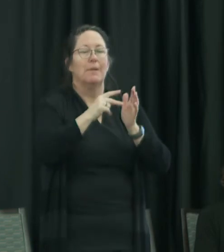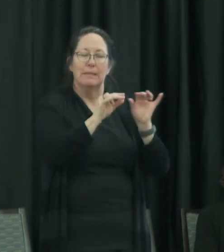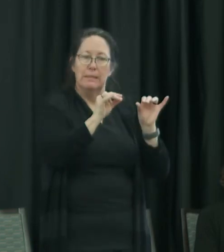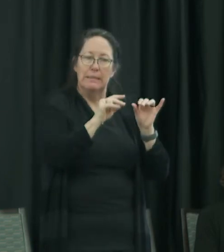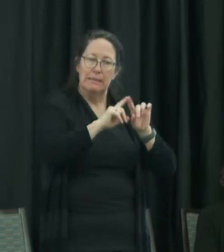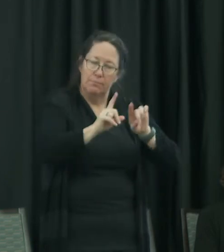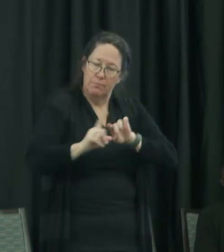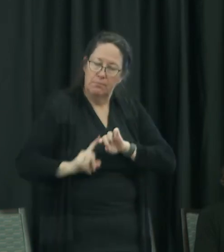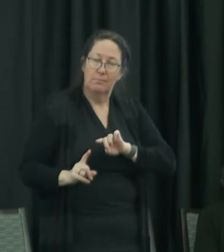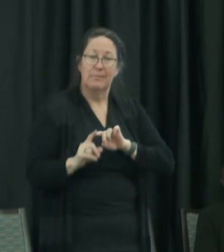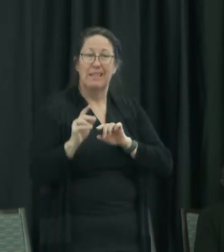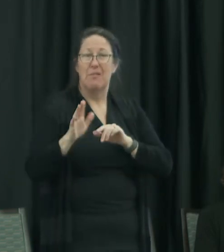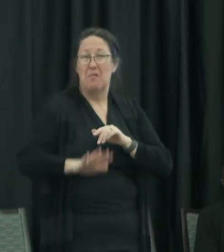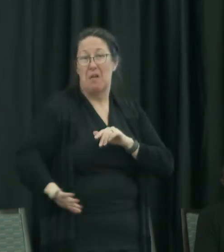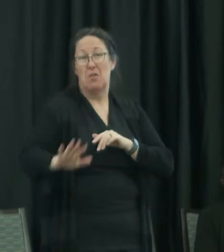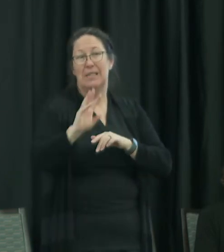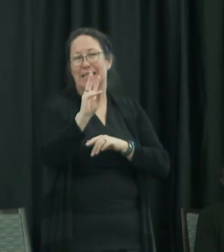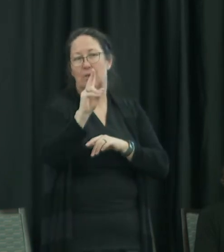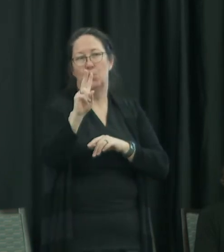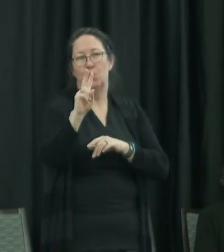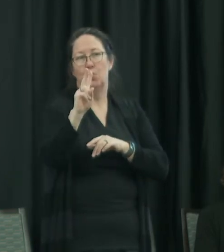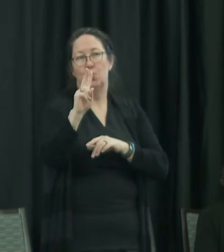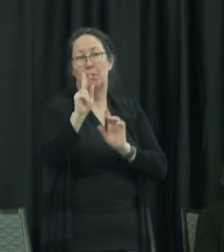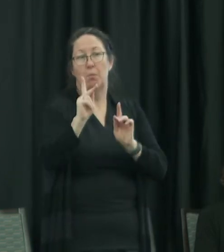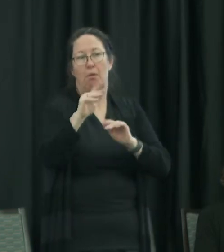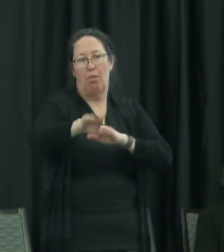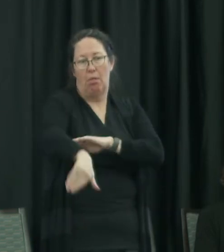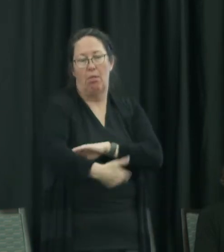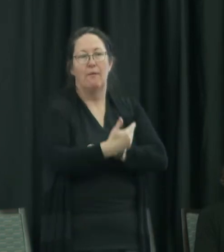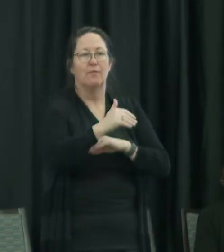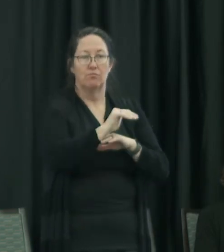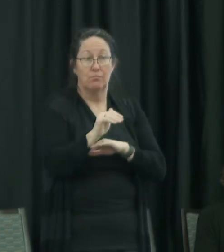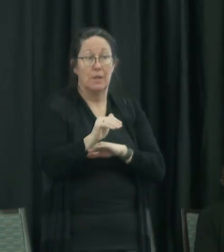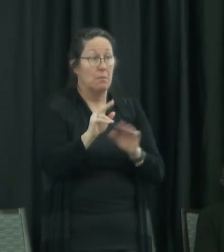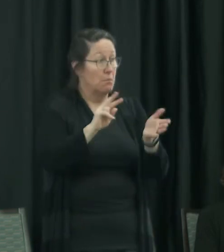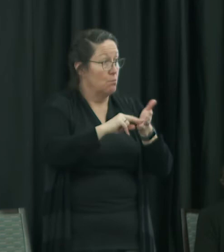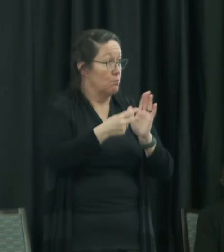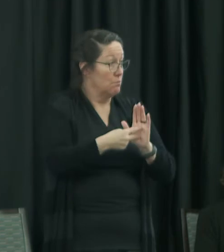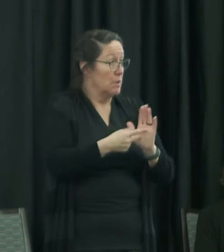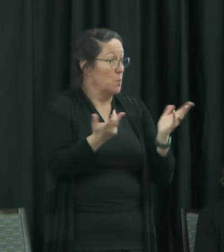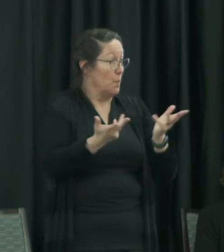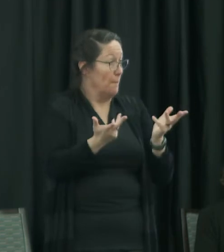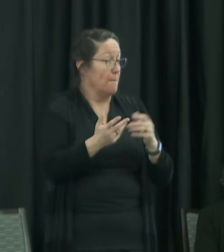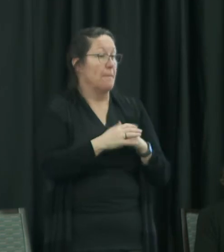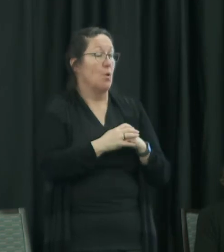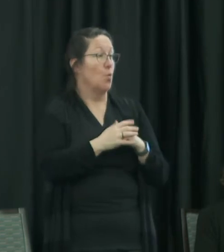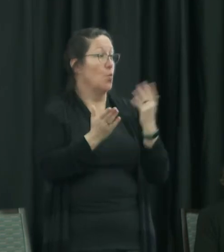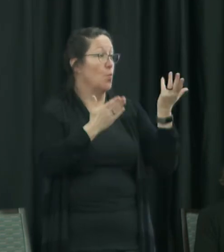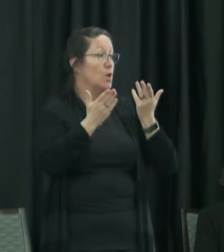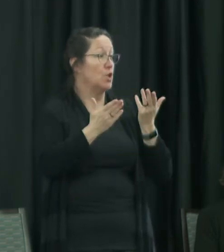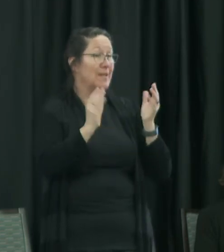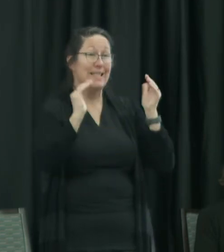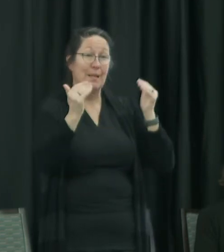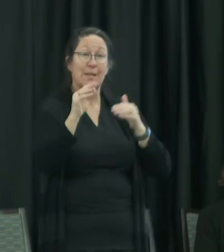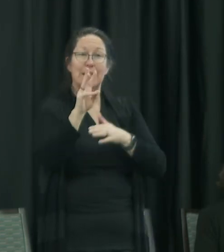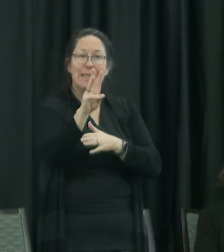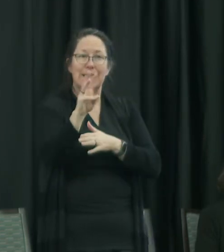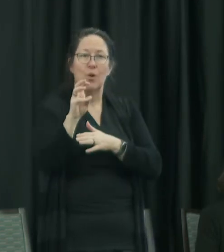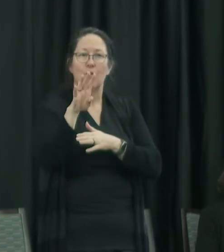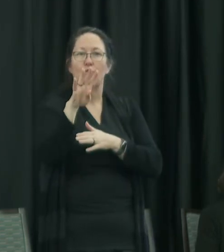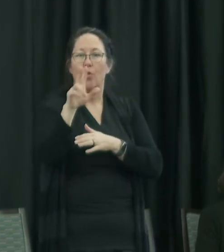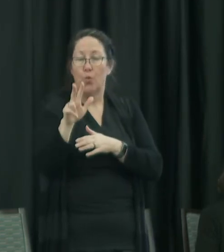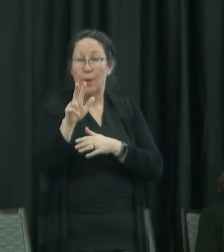an average of 62 individuals per night. To put that in perspective, we served almost a similar amount,